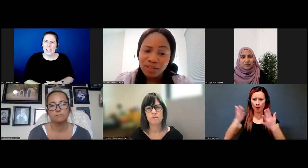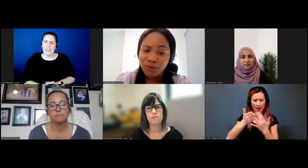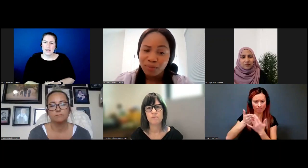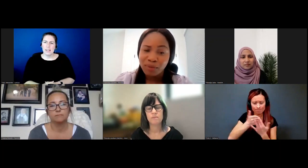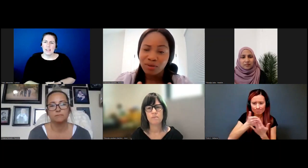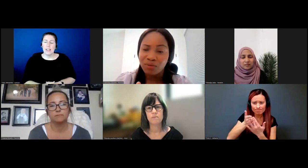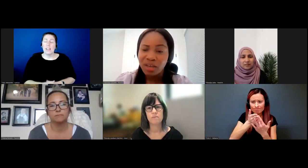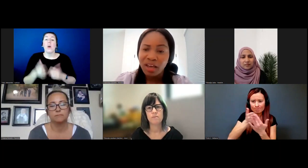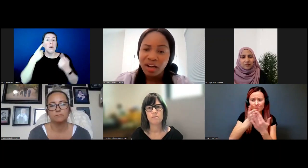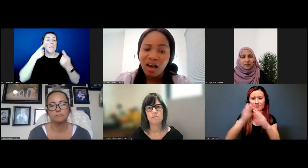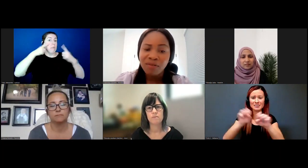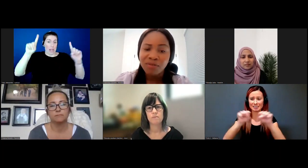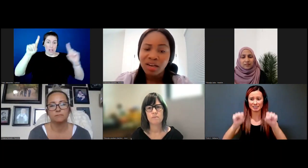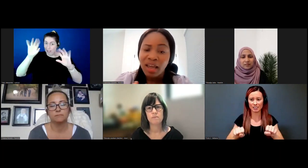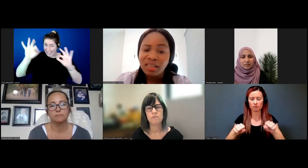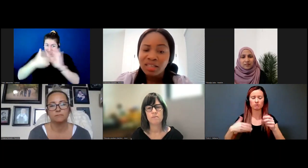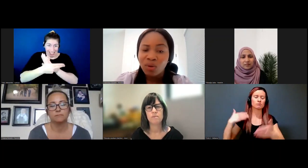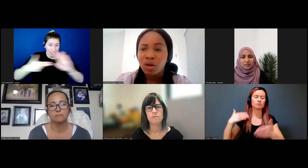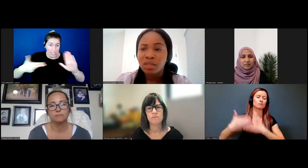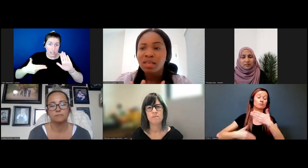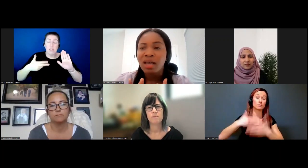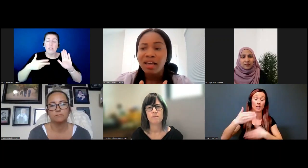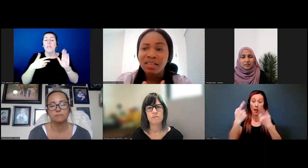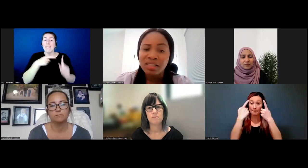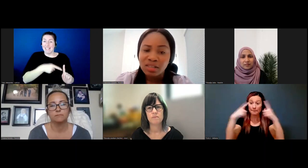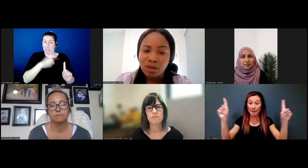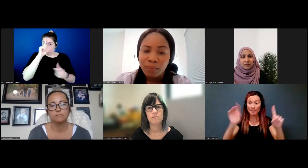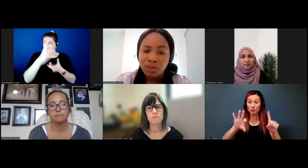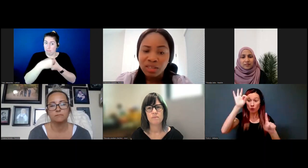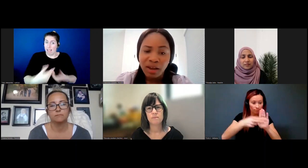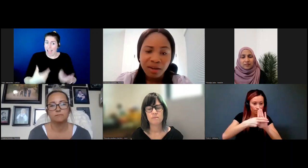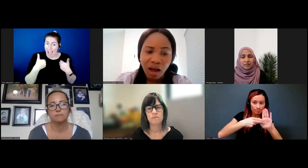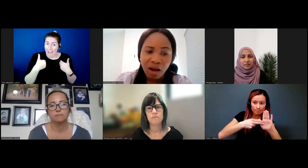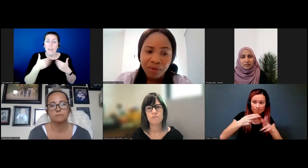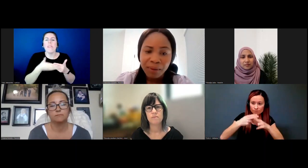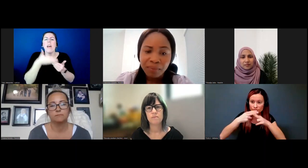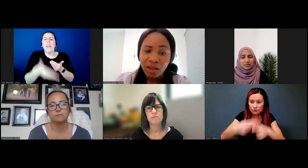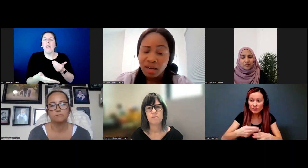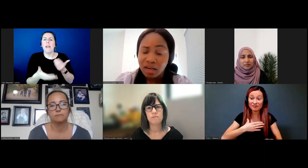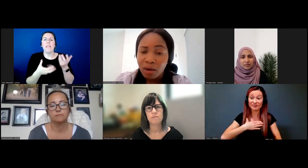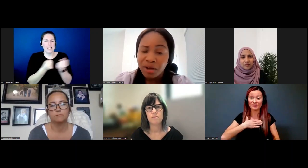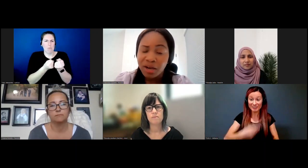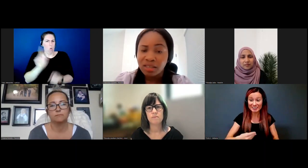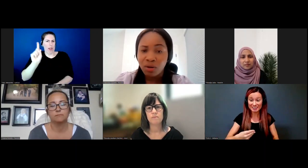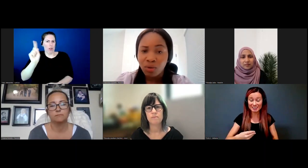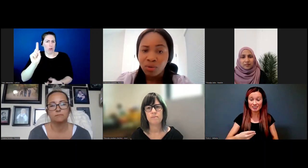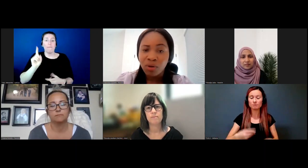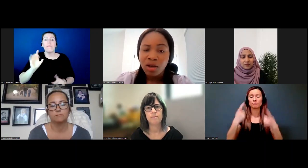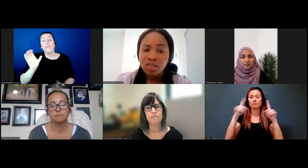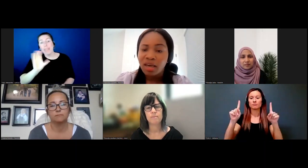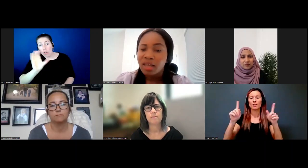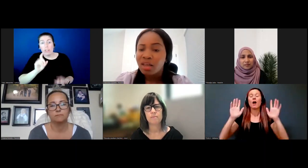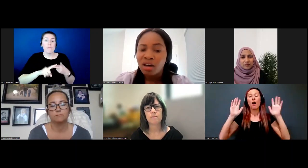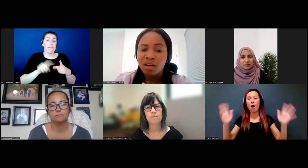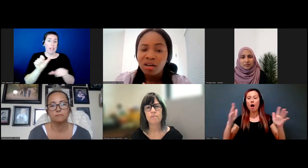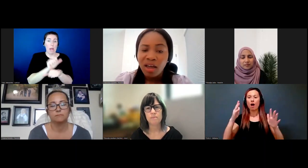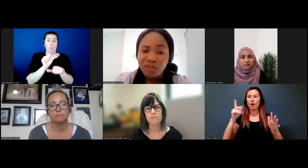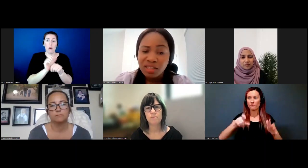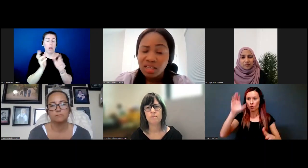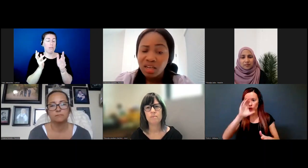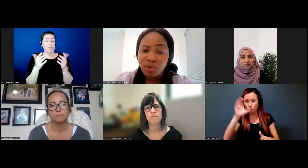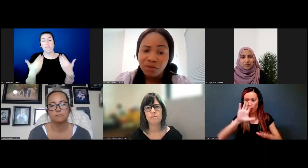a diagnosis for my son for a year and a half, the next thing was accessing support here in Calgary and in Alberta as a whole to get